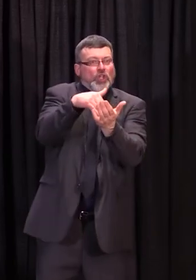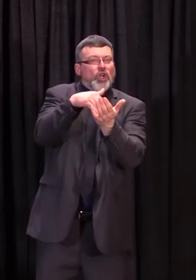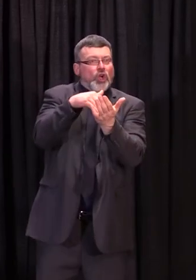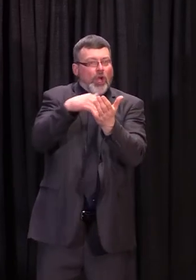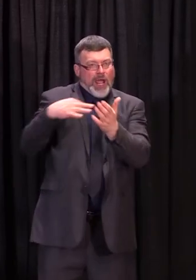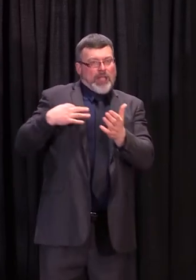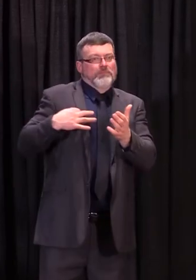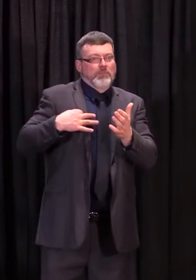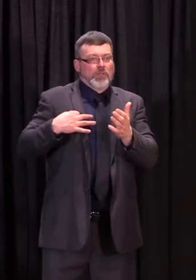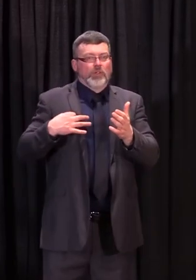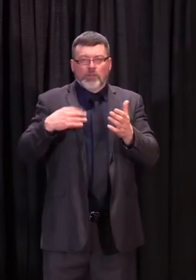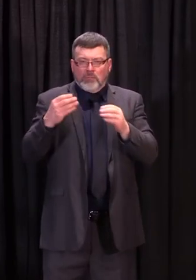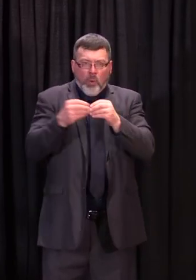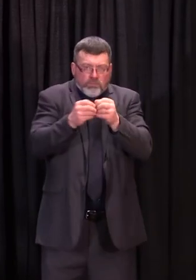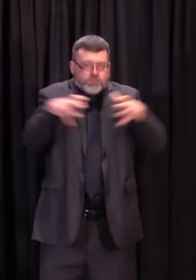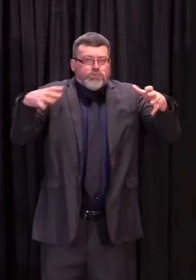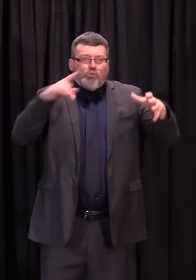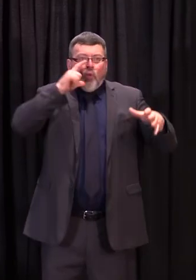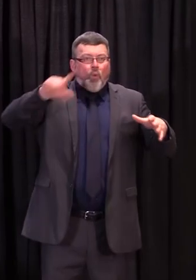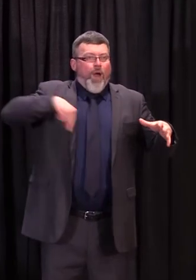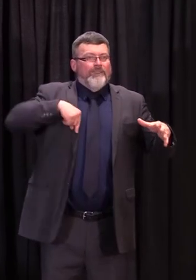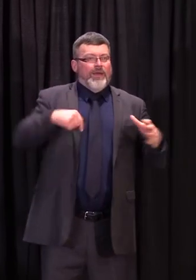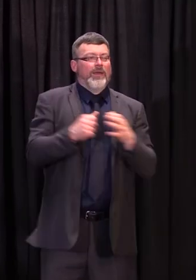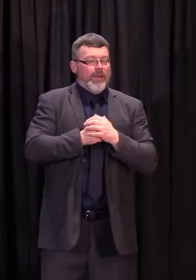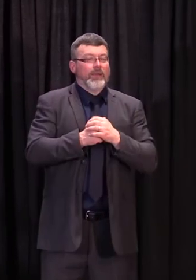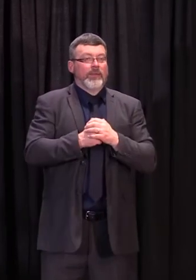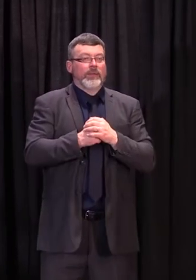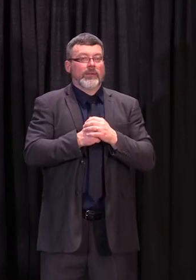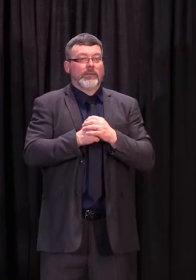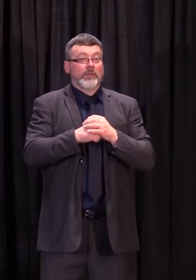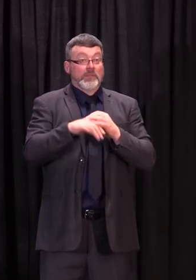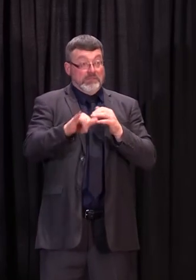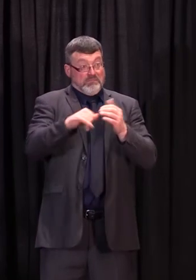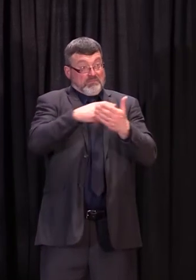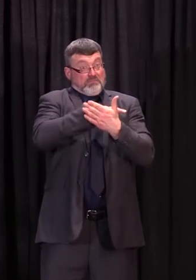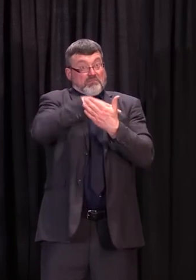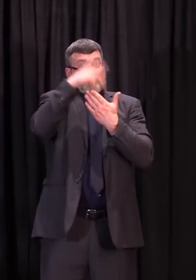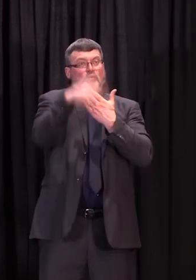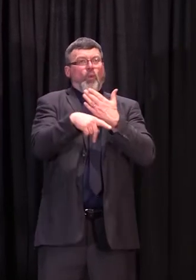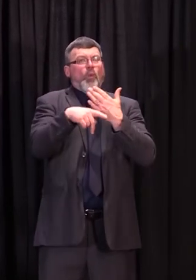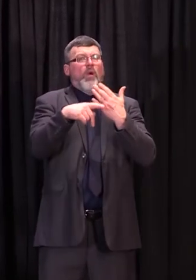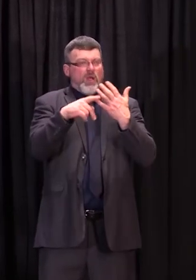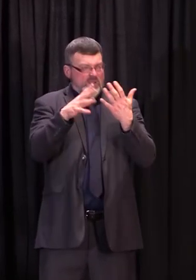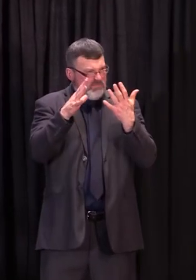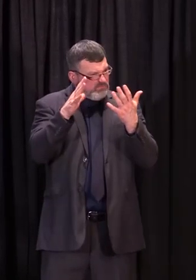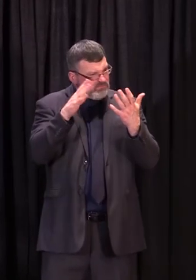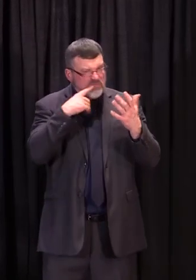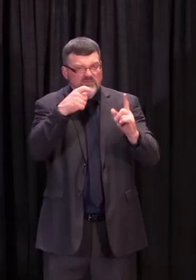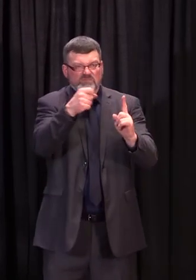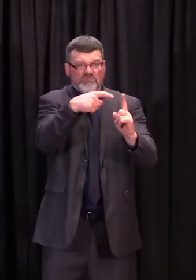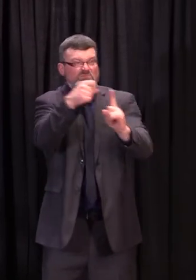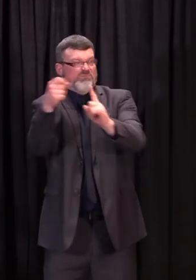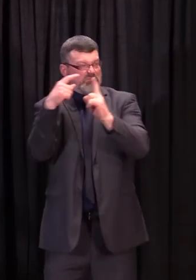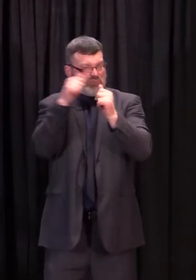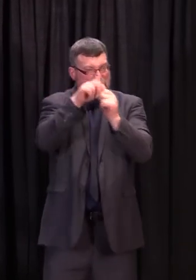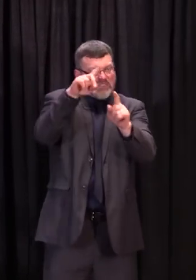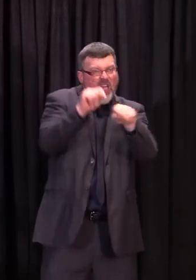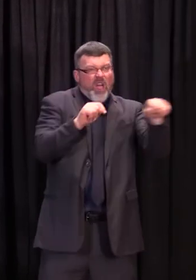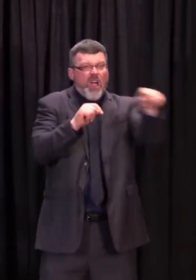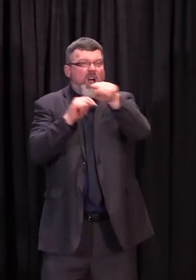This program has often been the spark to bring downtowns and village centers back to life. And with this